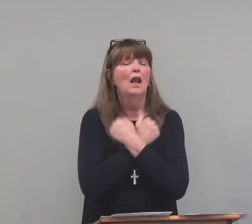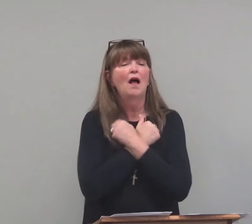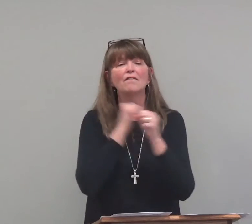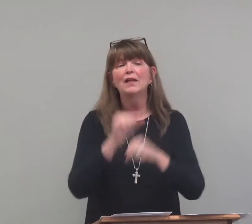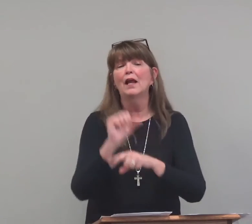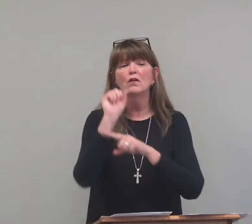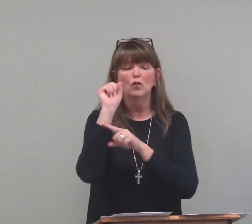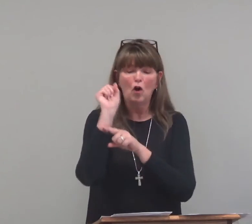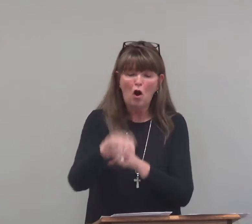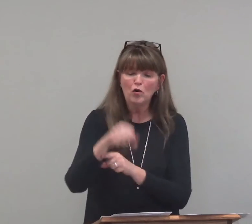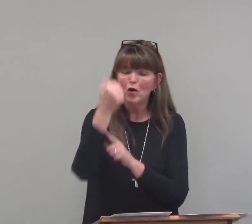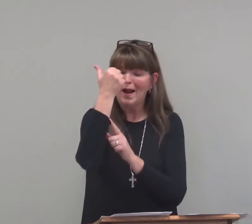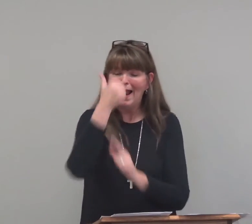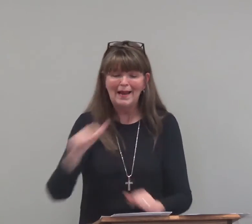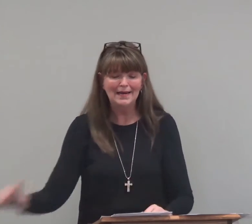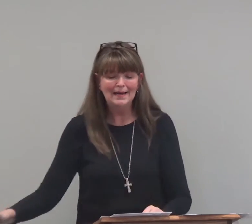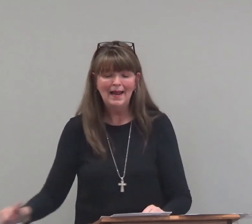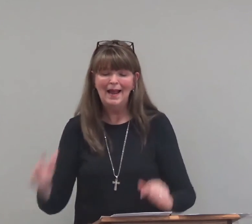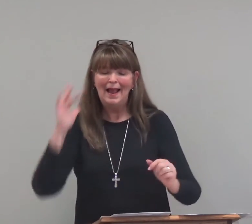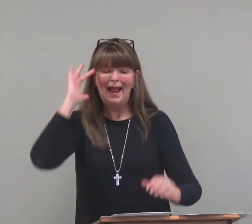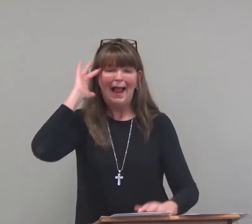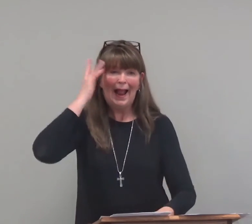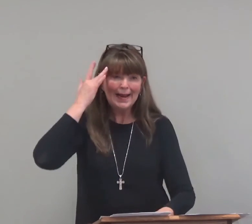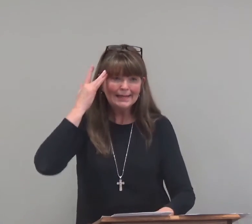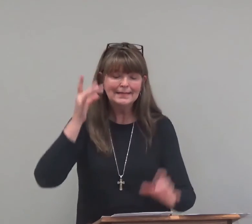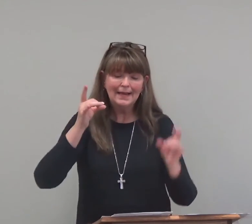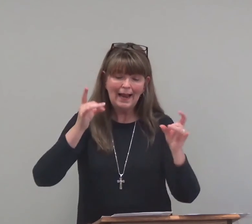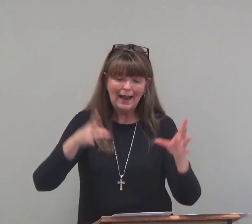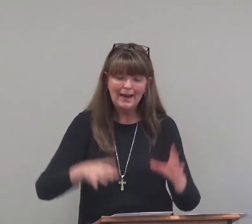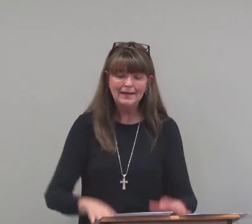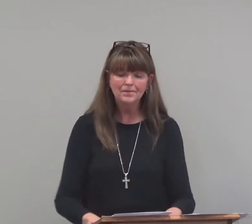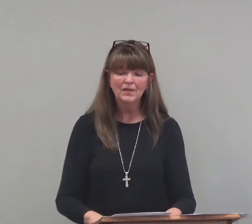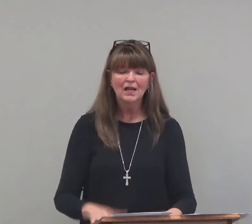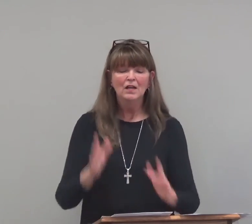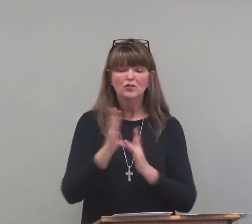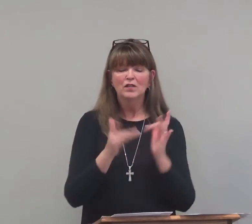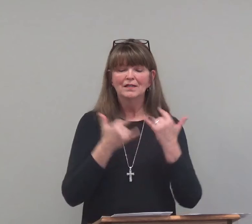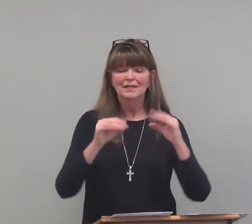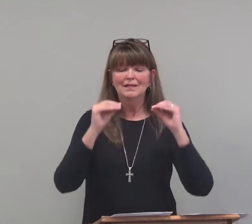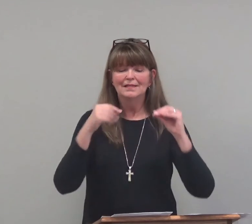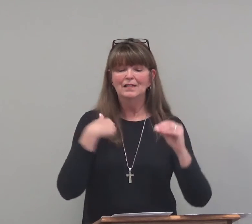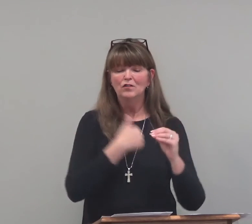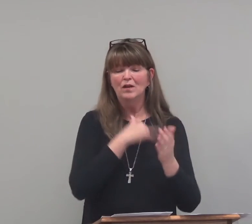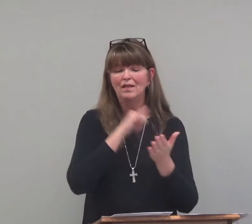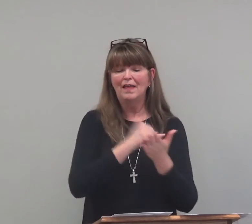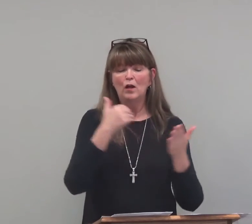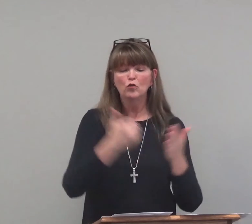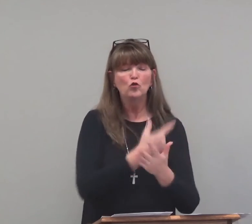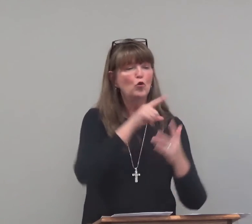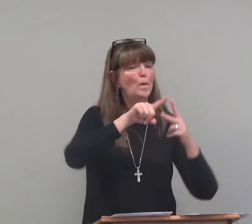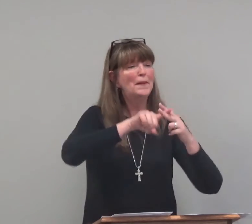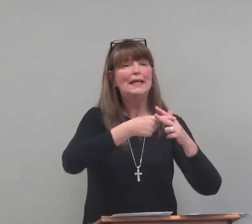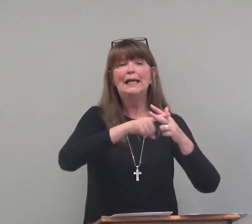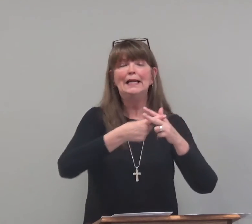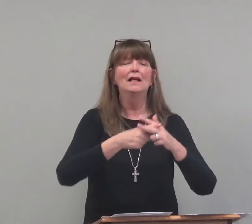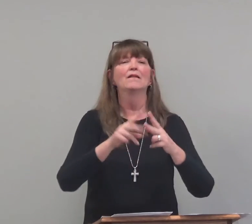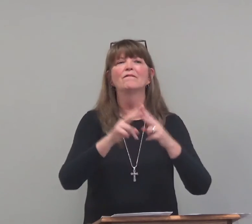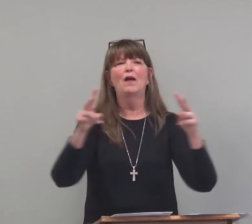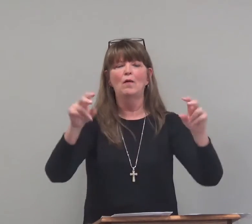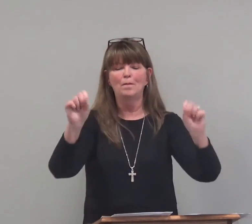depressed. Jesus is teaching us that love can conquer any disease or hate or enmity. The